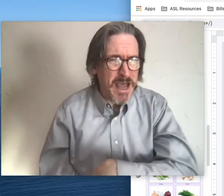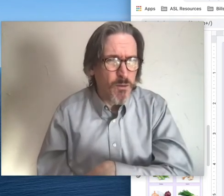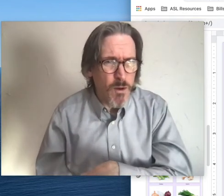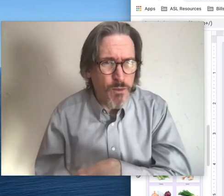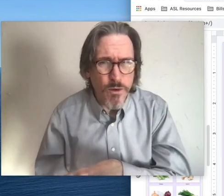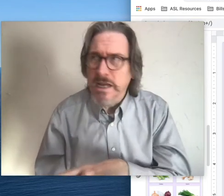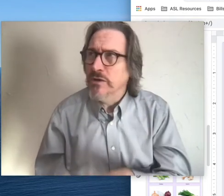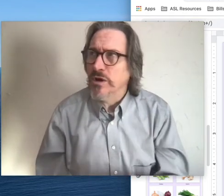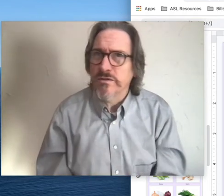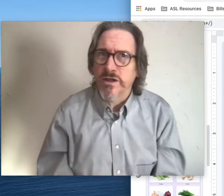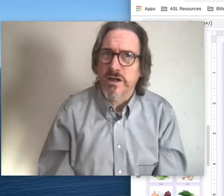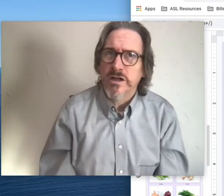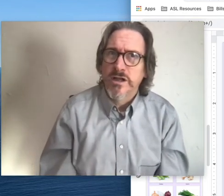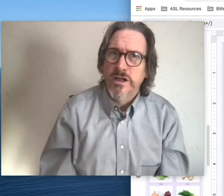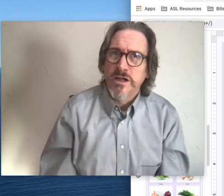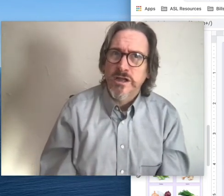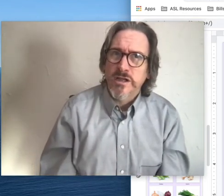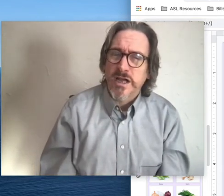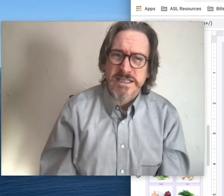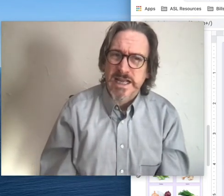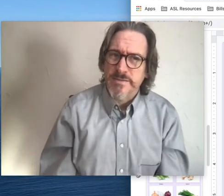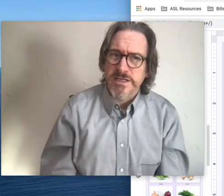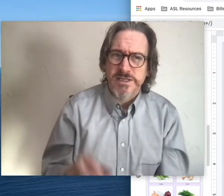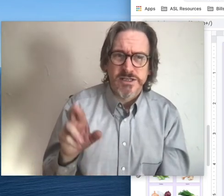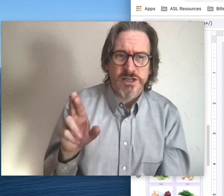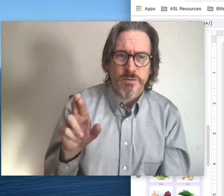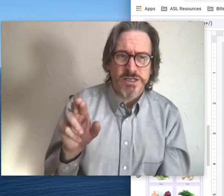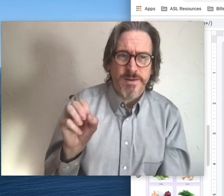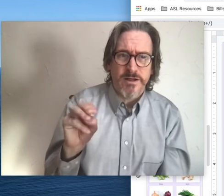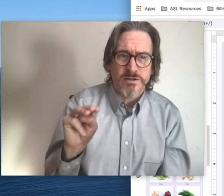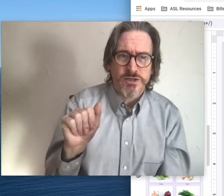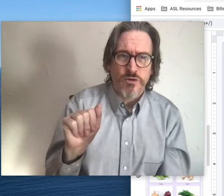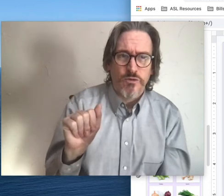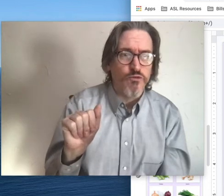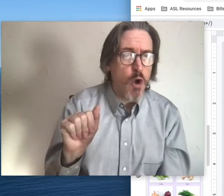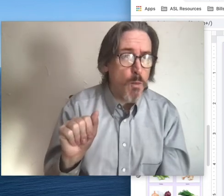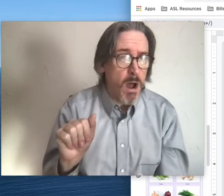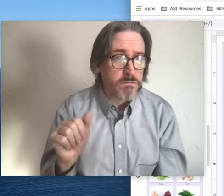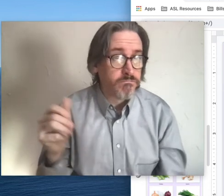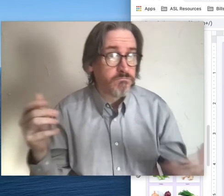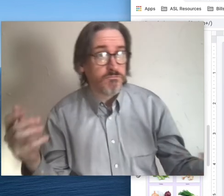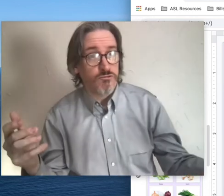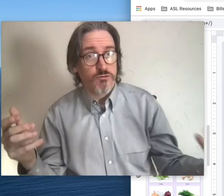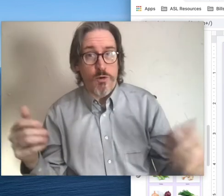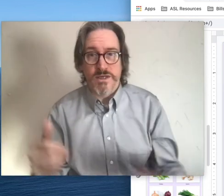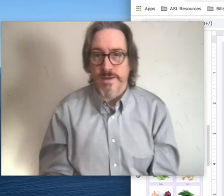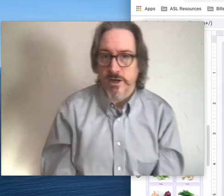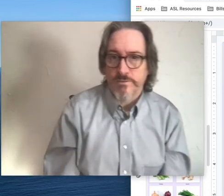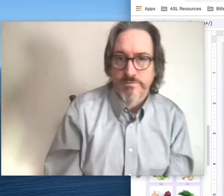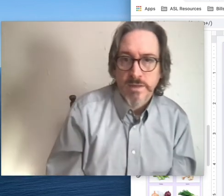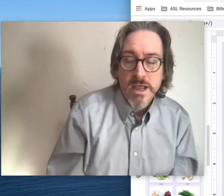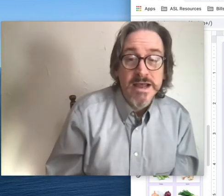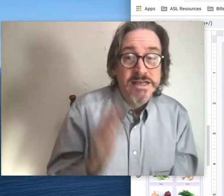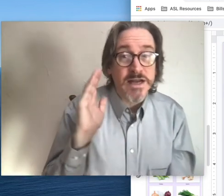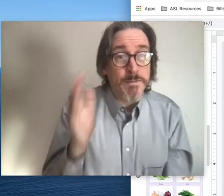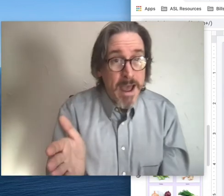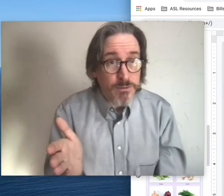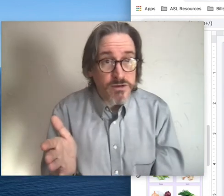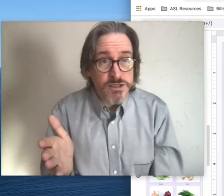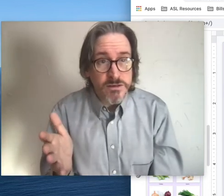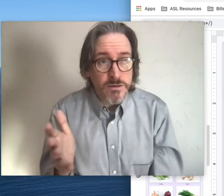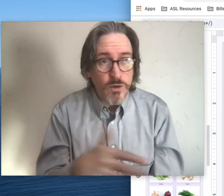tomatoes. At one point in one of the assignments, someone spells Roma, Roma tomato. So